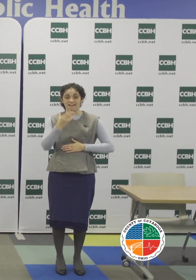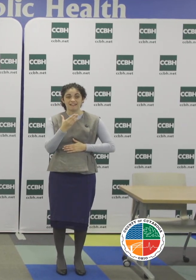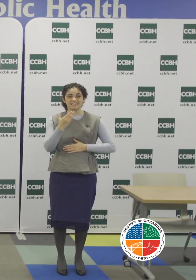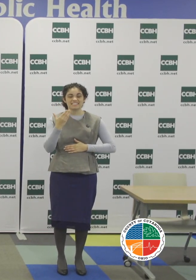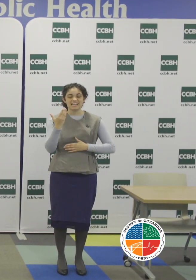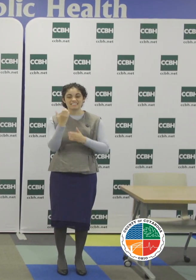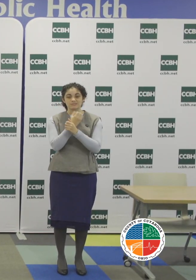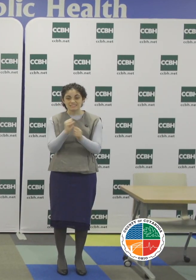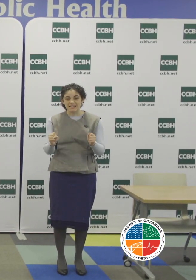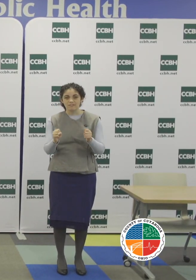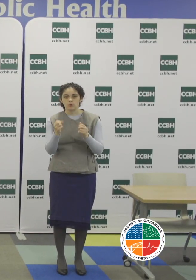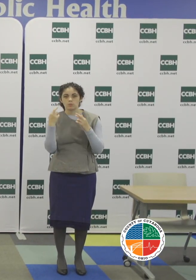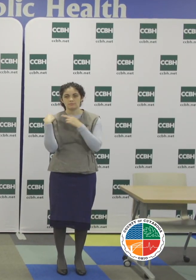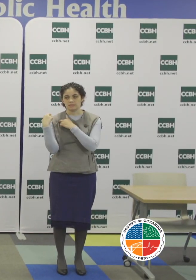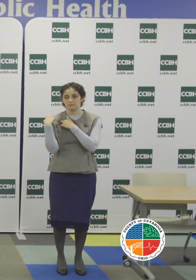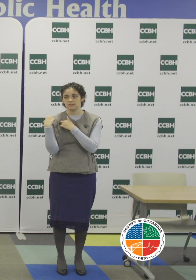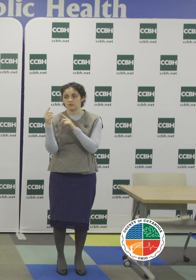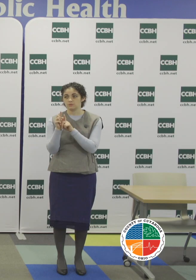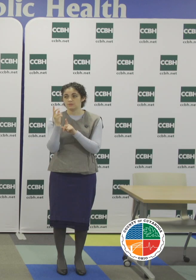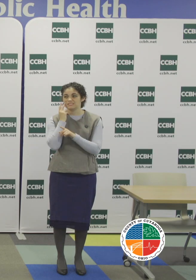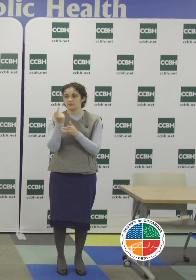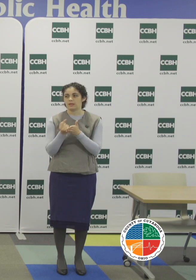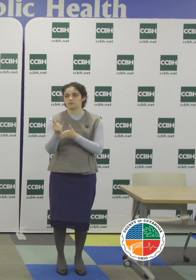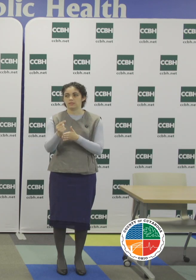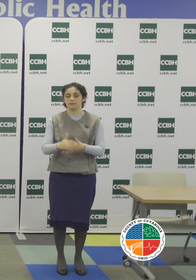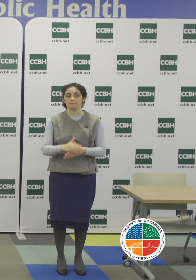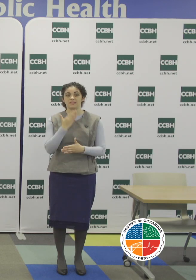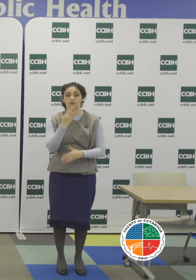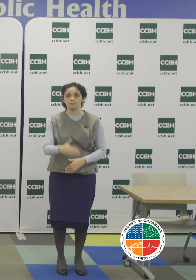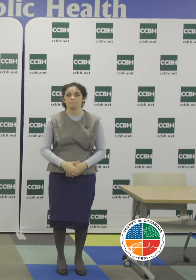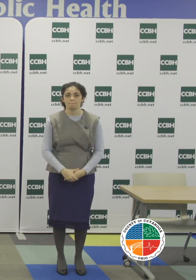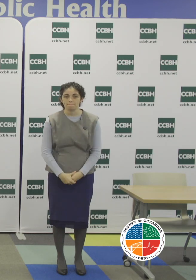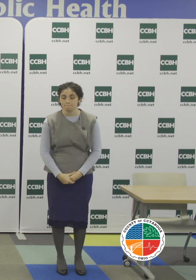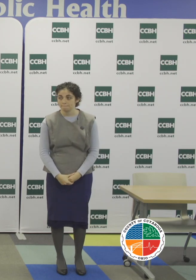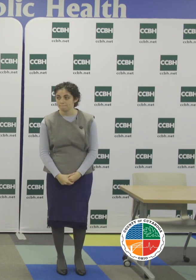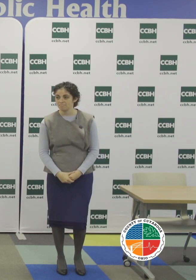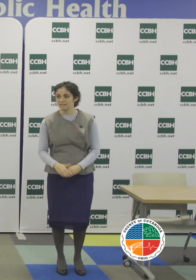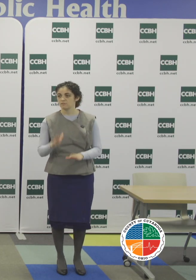responsibly, and we'll see you next week. Thank you. Have a great weekend. Thanks for